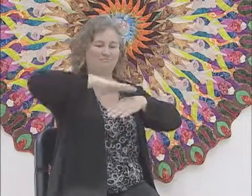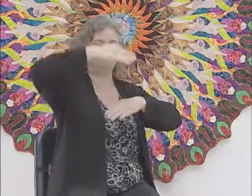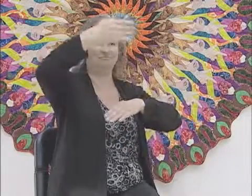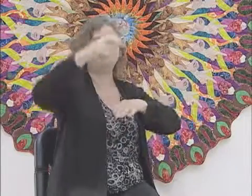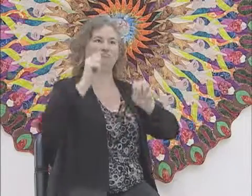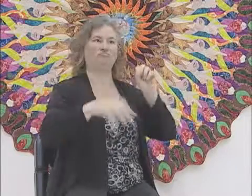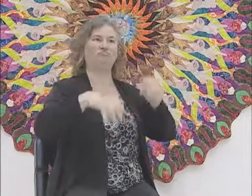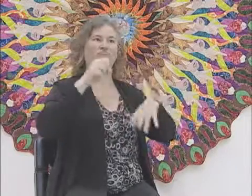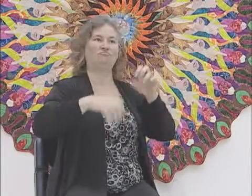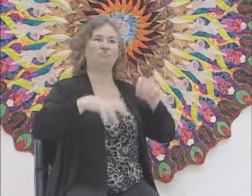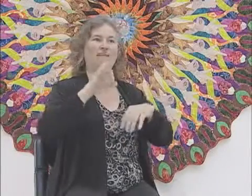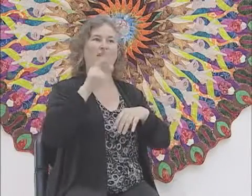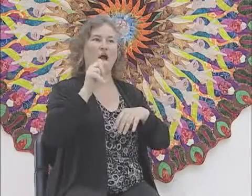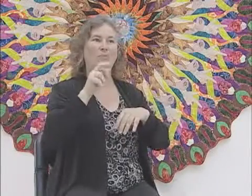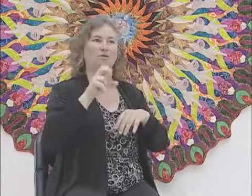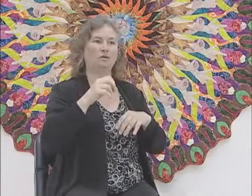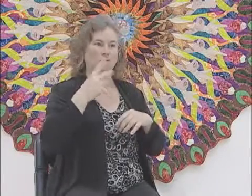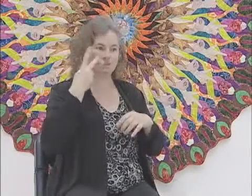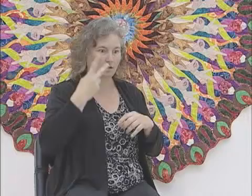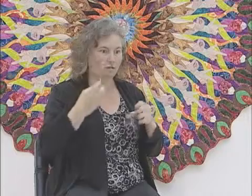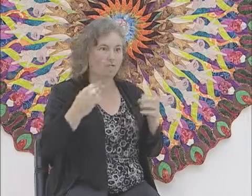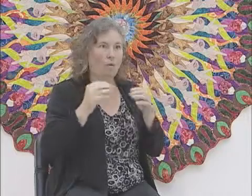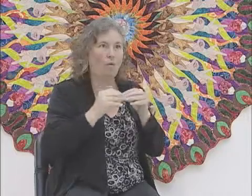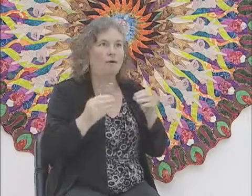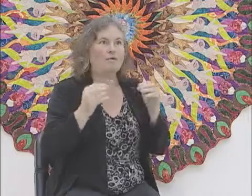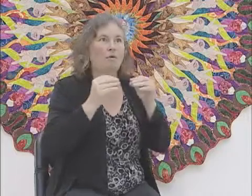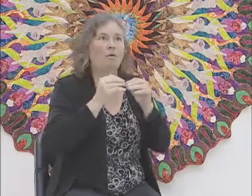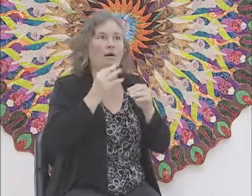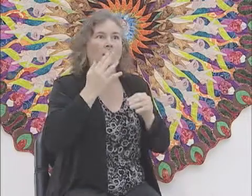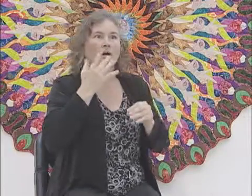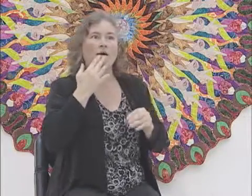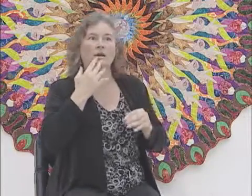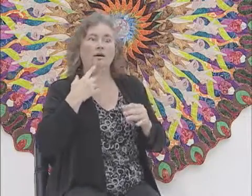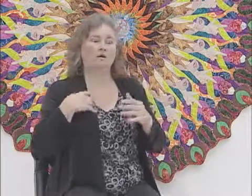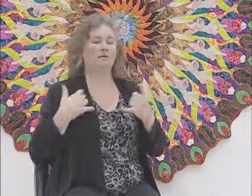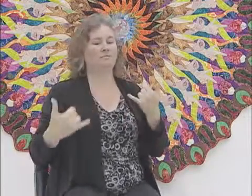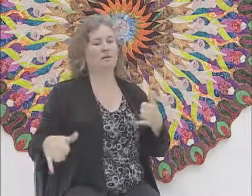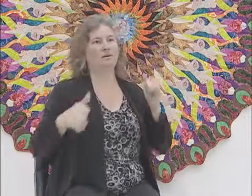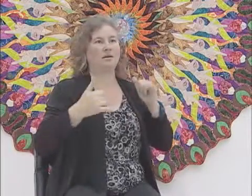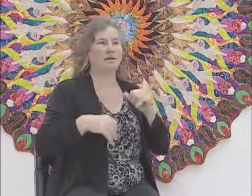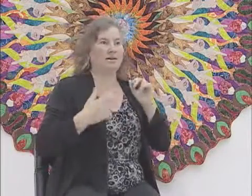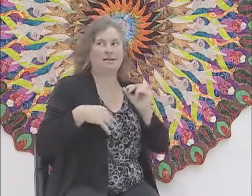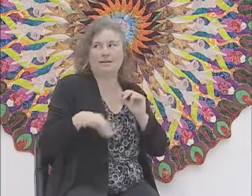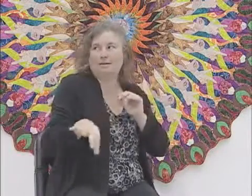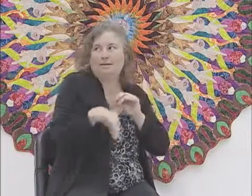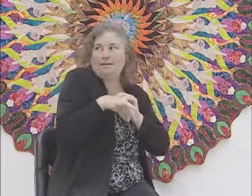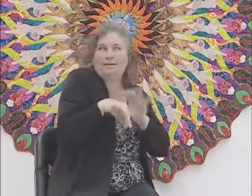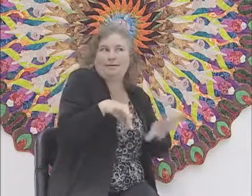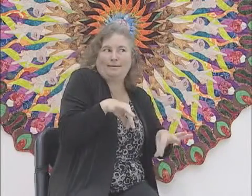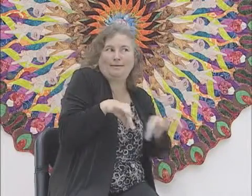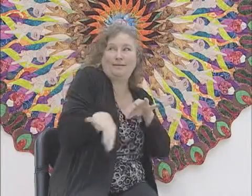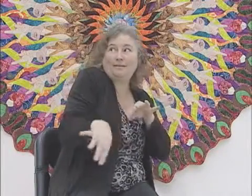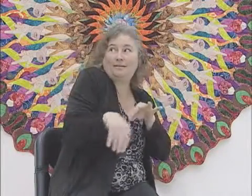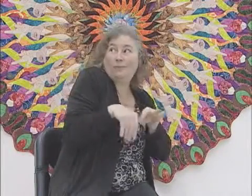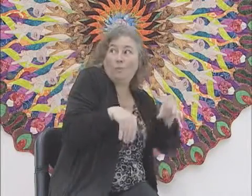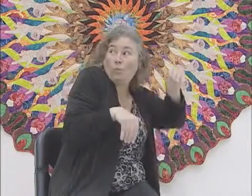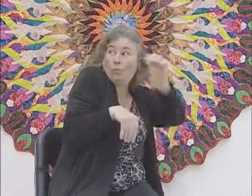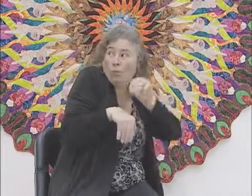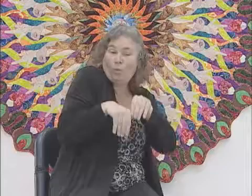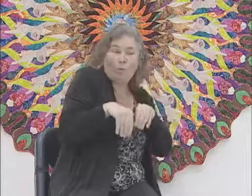one chest in which she kept all of her different fabric scraps. More and more colors and patterns were inside, and I used to abscond